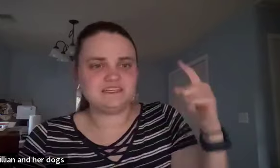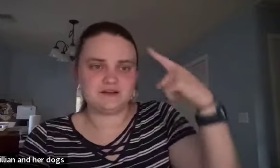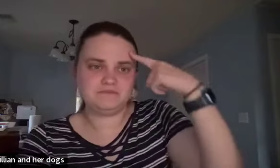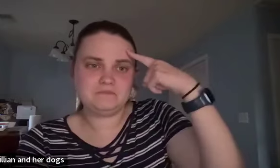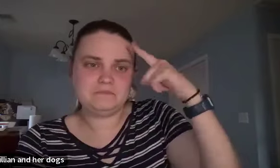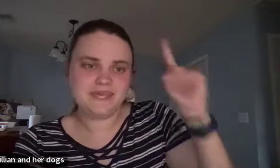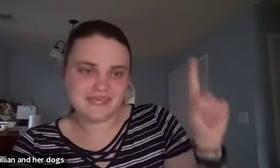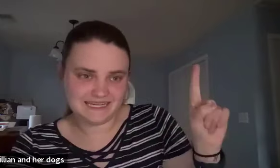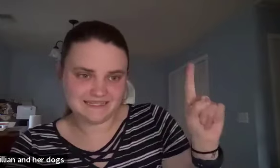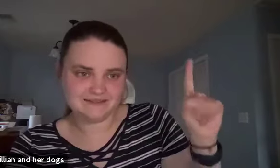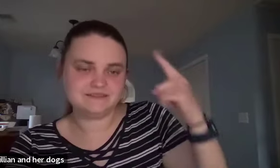just here. Penny.